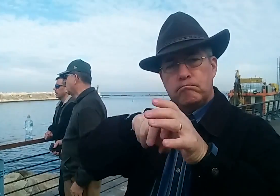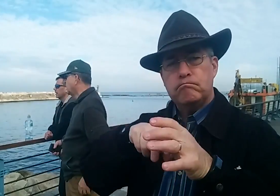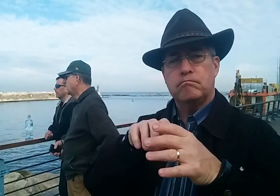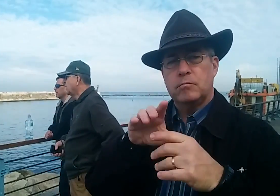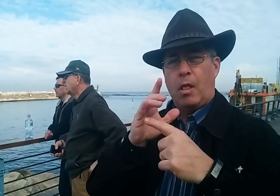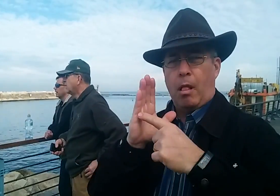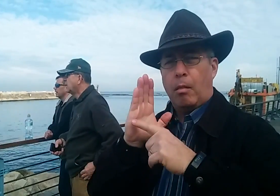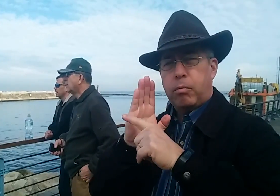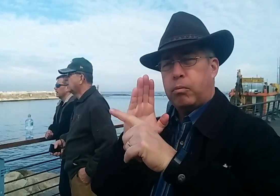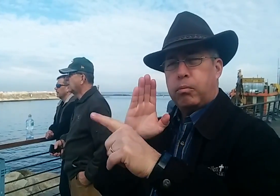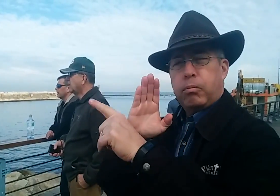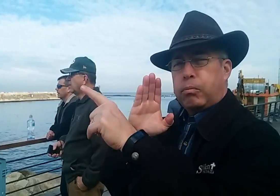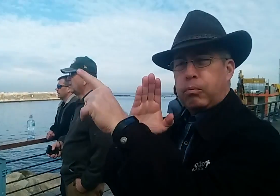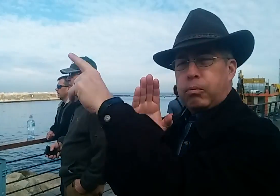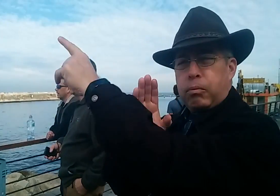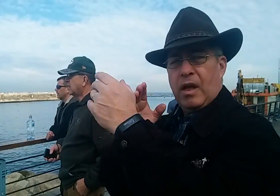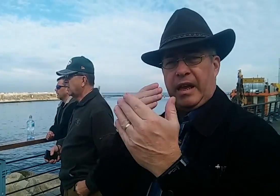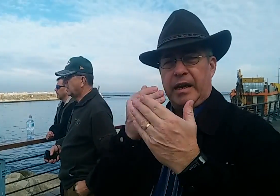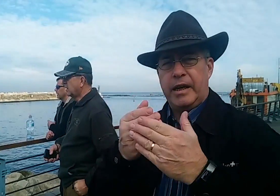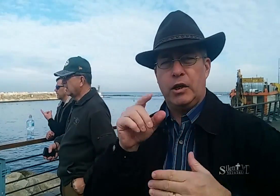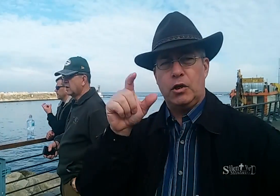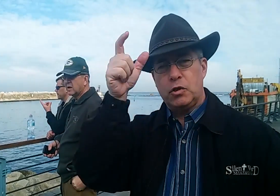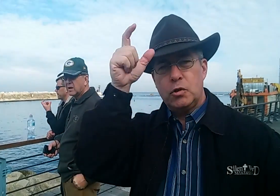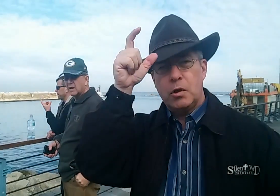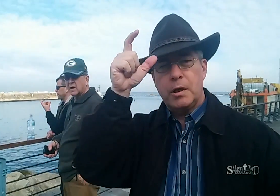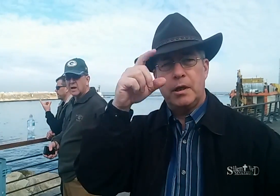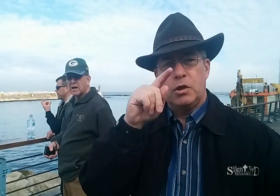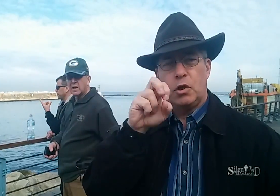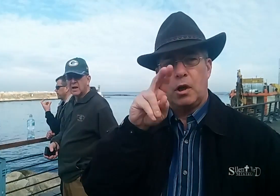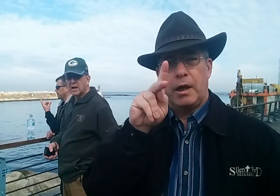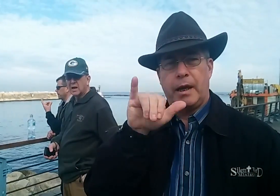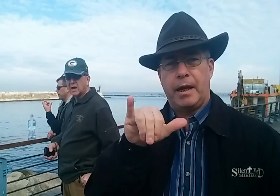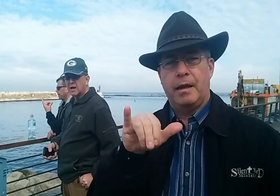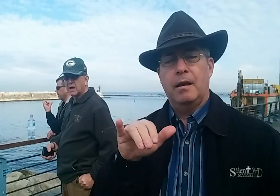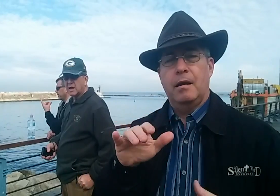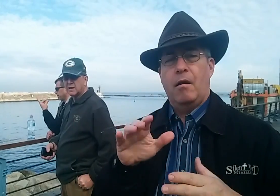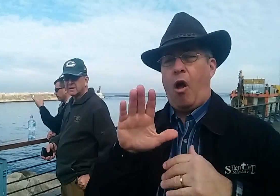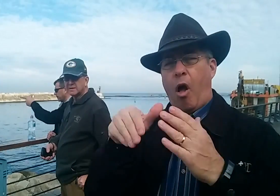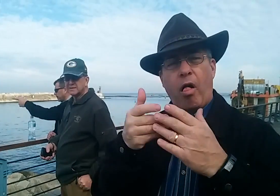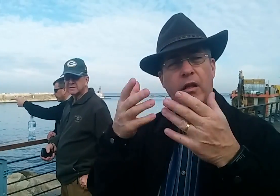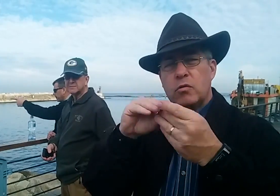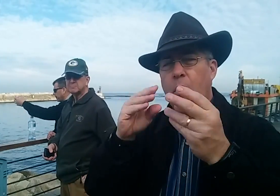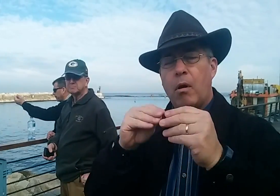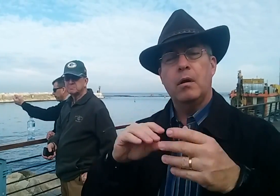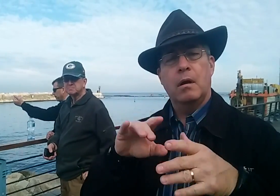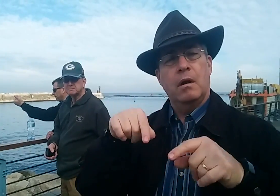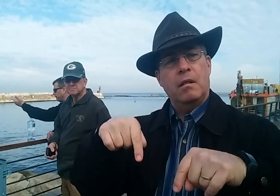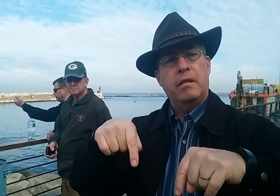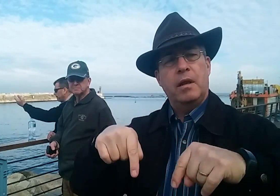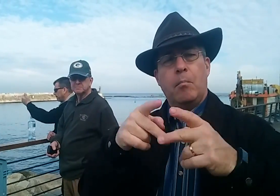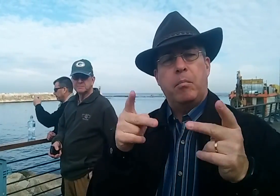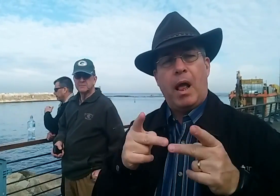to go one place, and so he got on this boat in Joppa and went toward